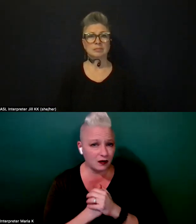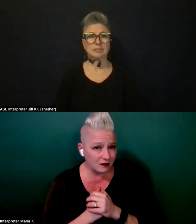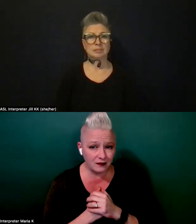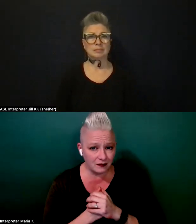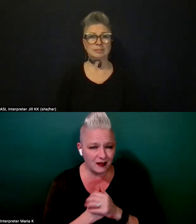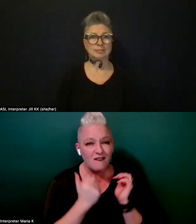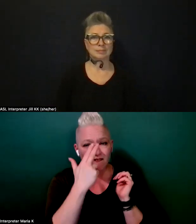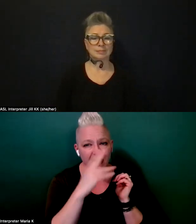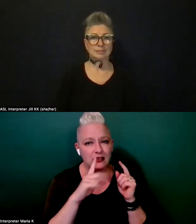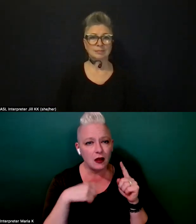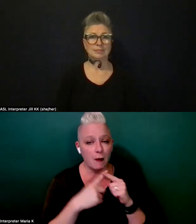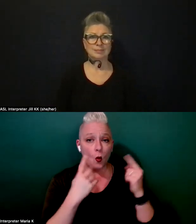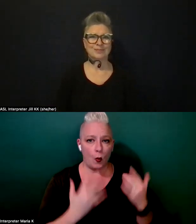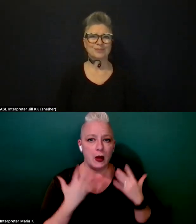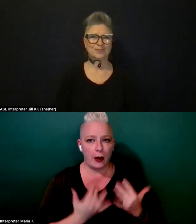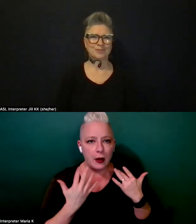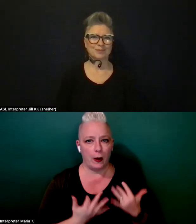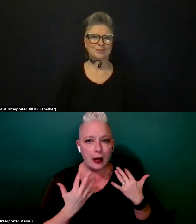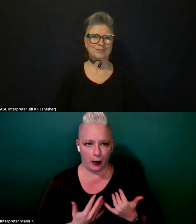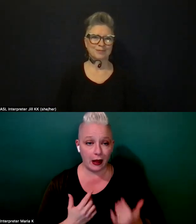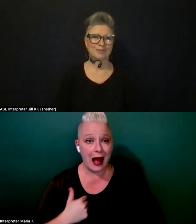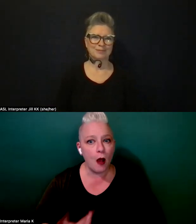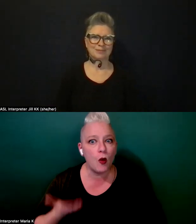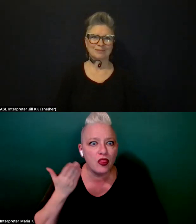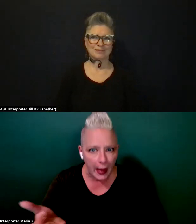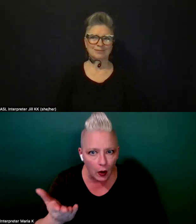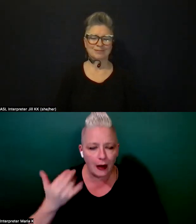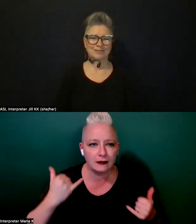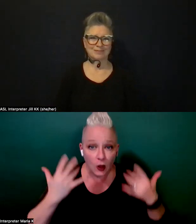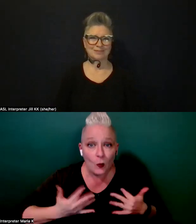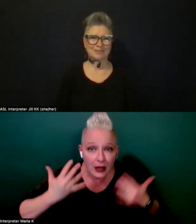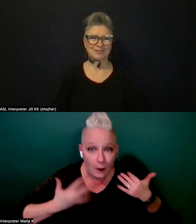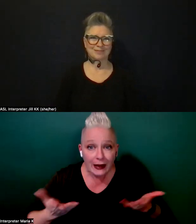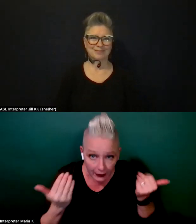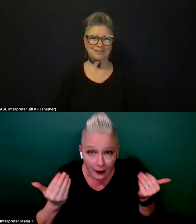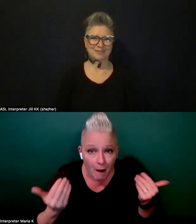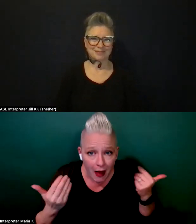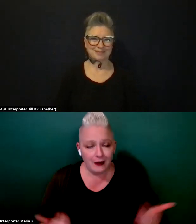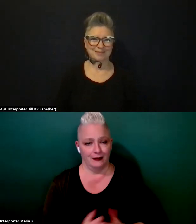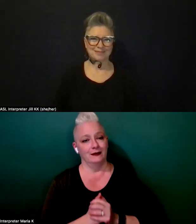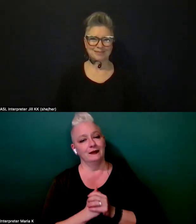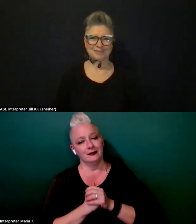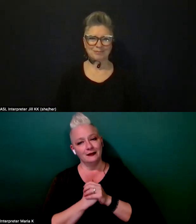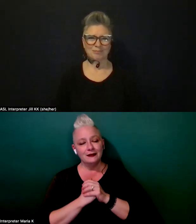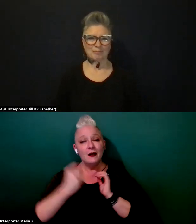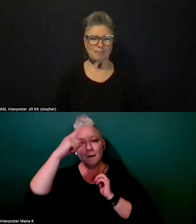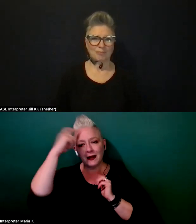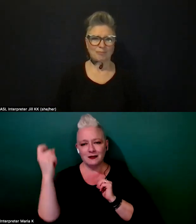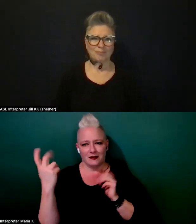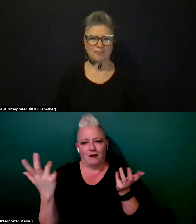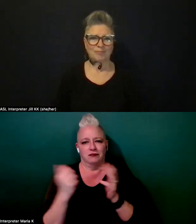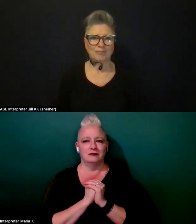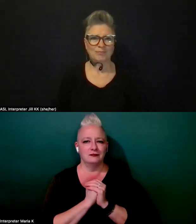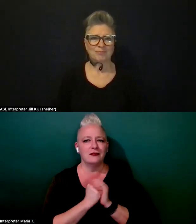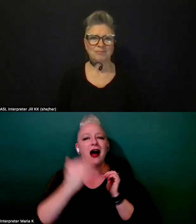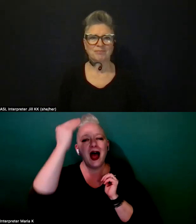funny you talk about waiting and waiting and waiting. I was there and I was still like waiting for it to come out. Um, because I don't know, I knew